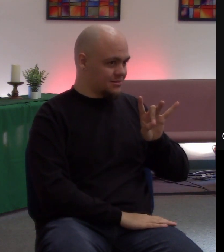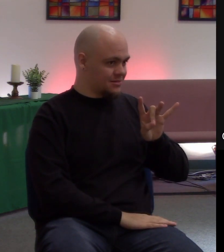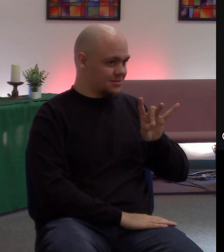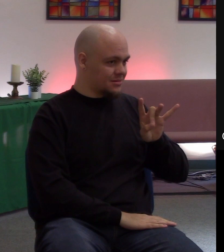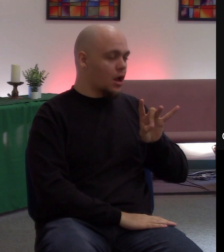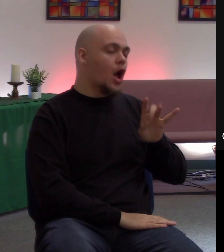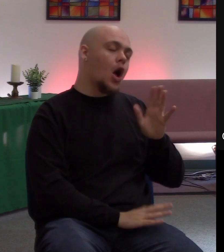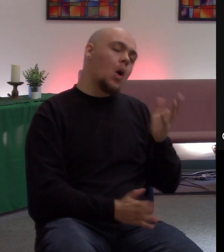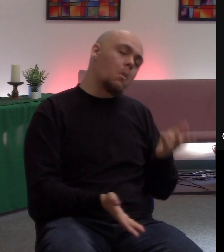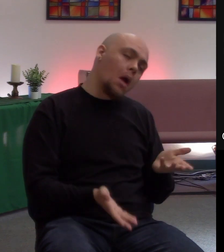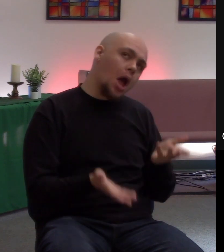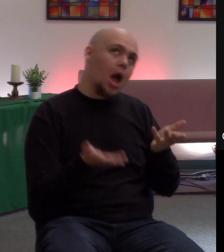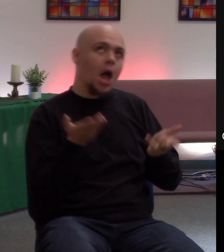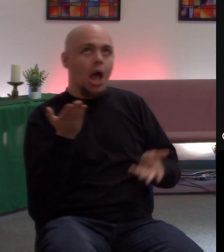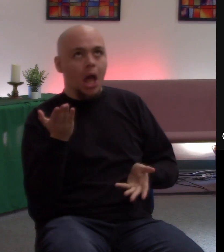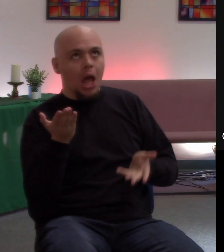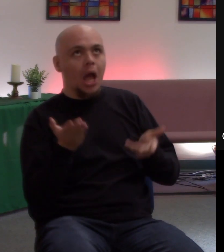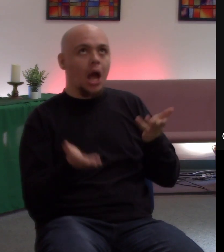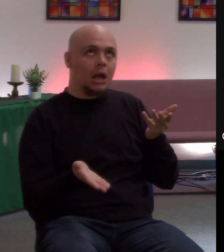1948.